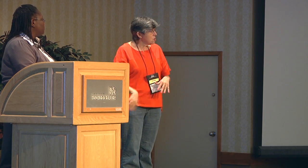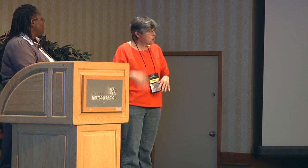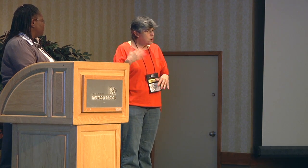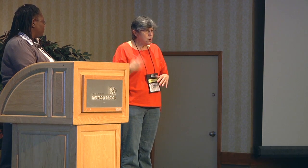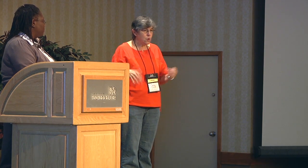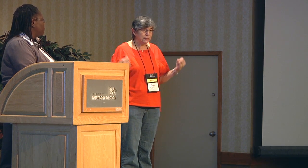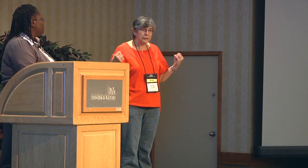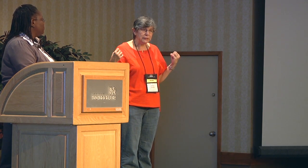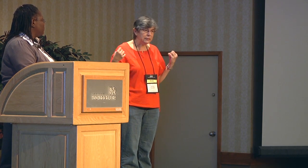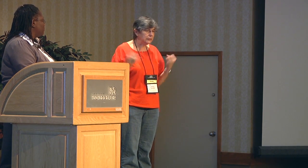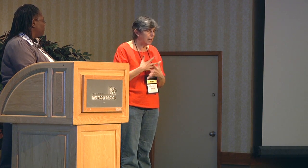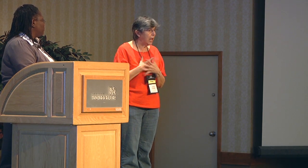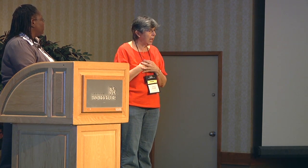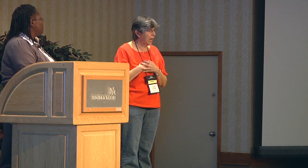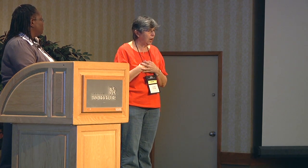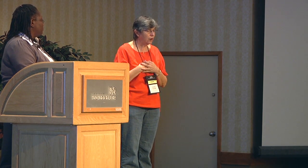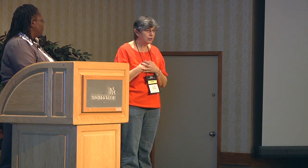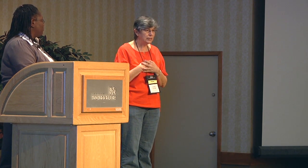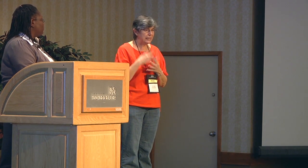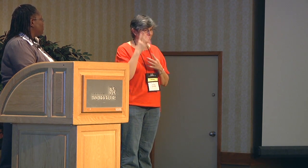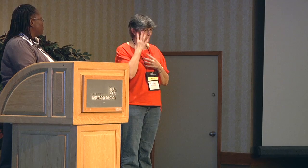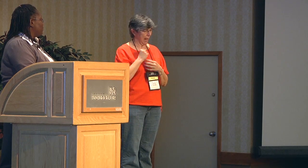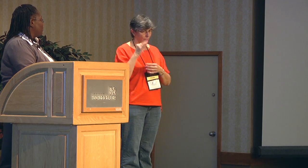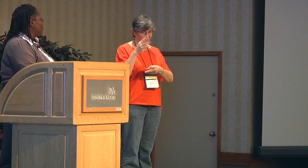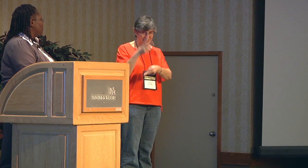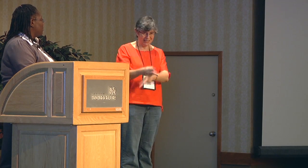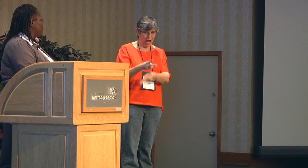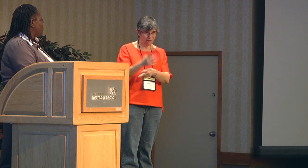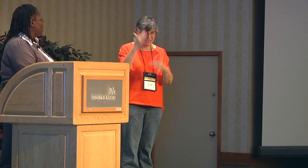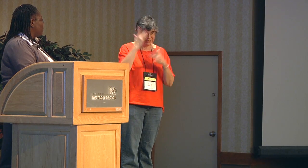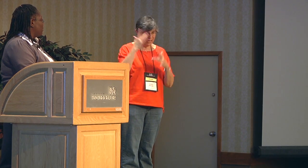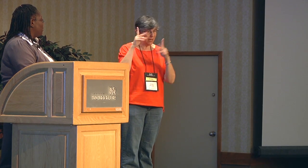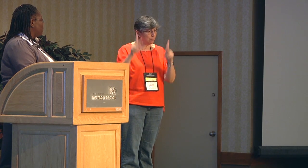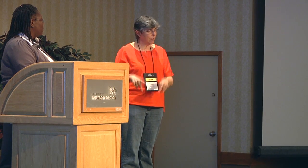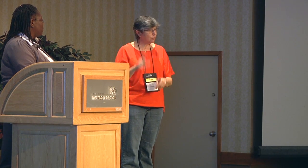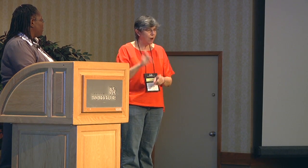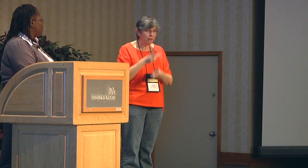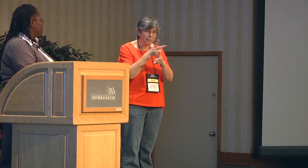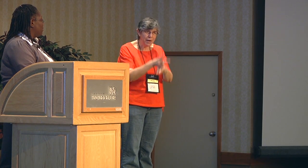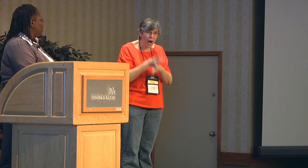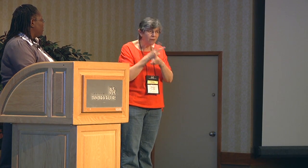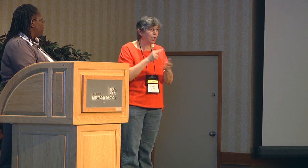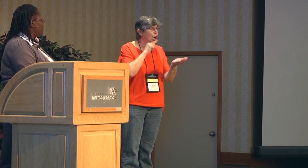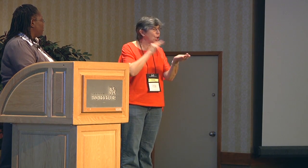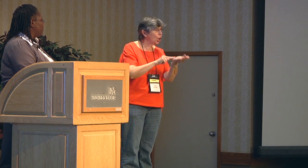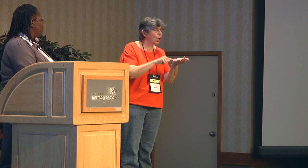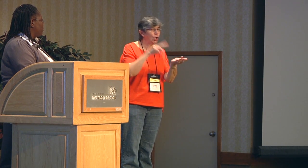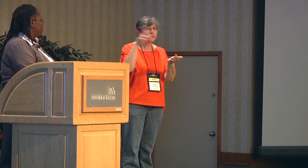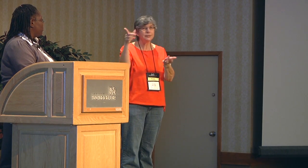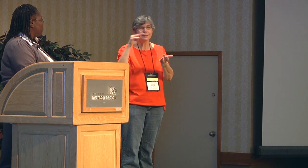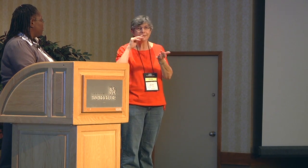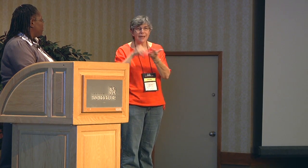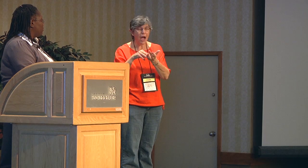mean, it was in a matter of minutes that I saw the morphine take effect. It was scary. It was a scary experience. And if you're